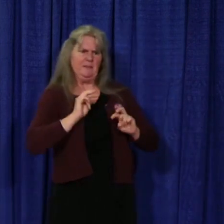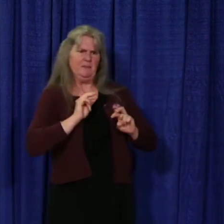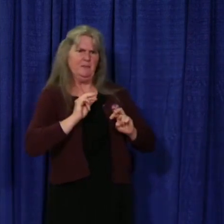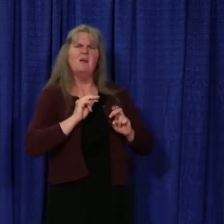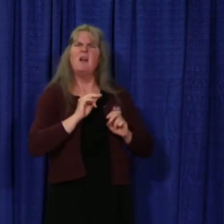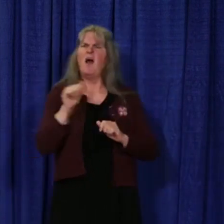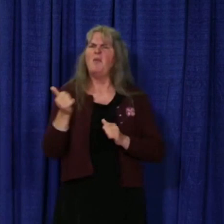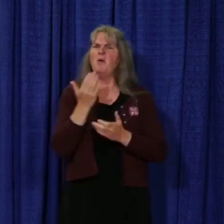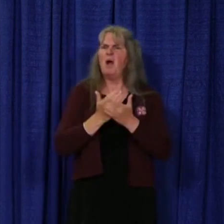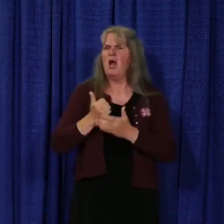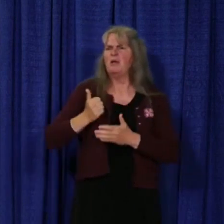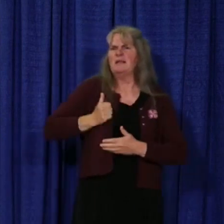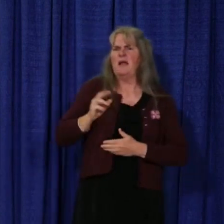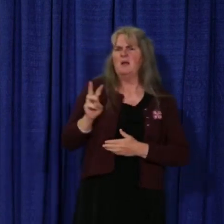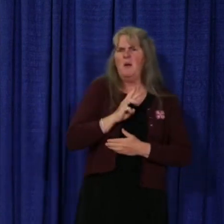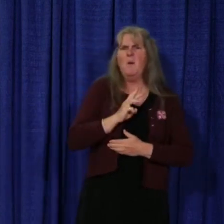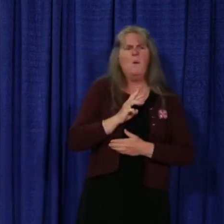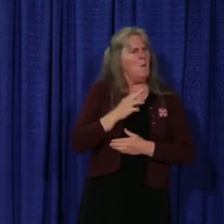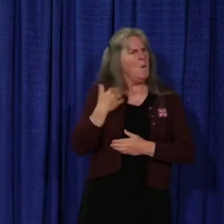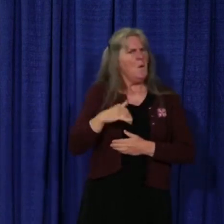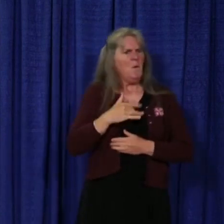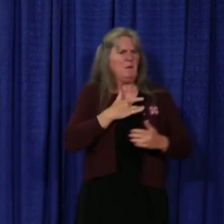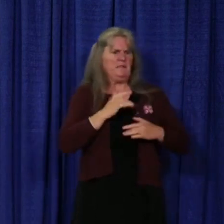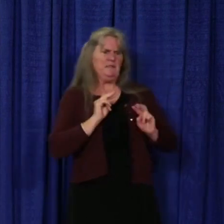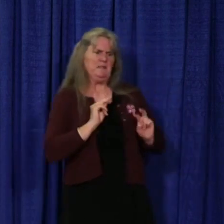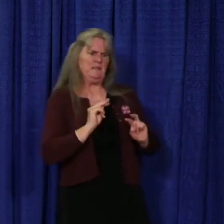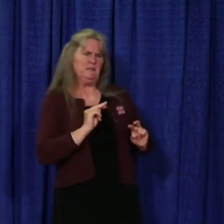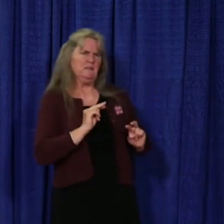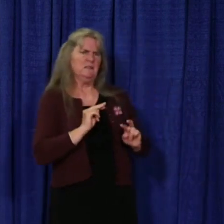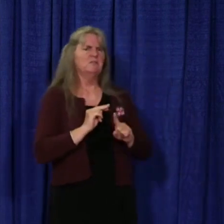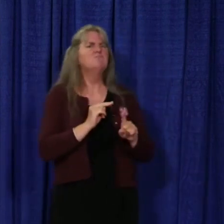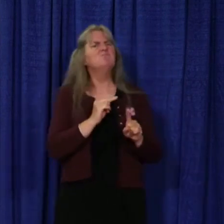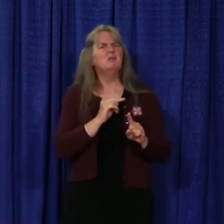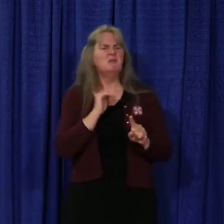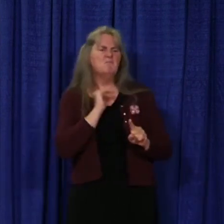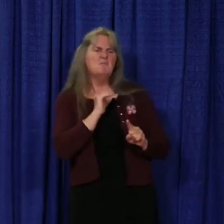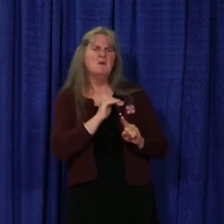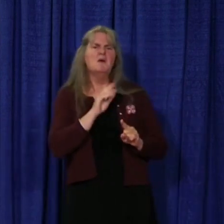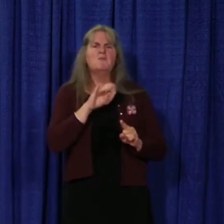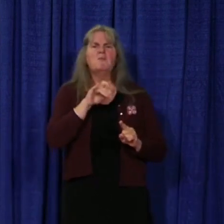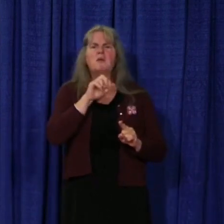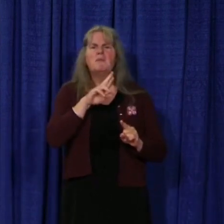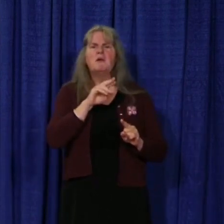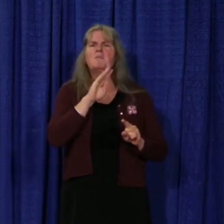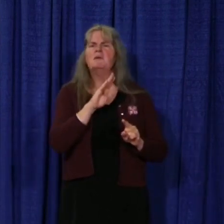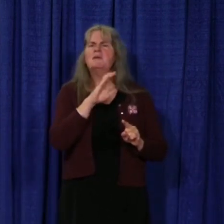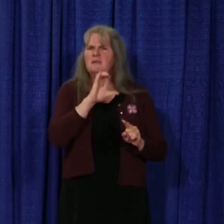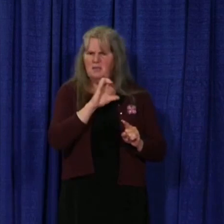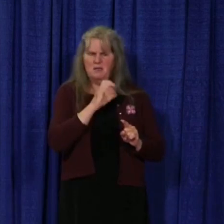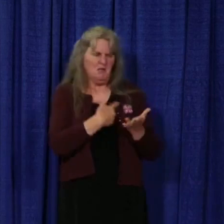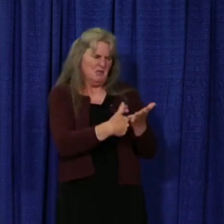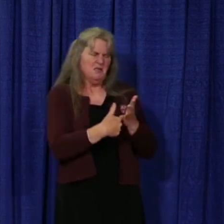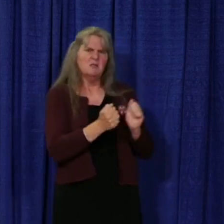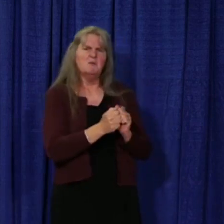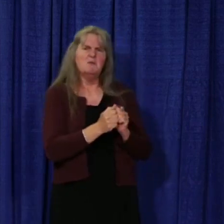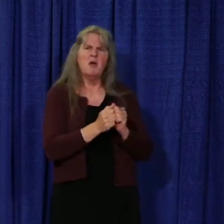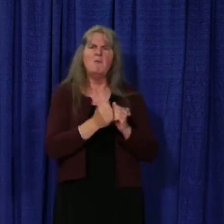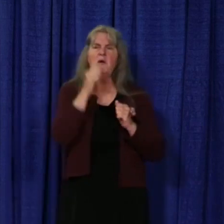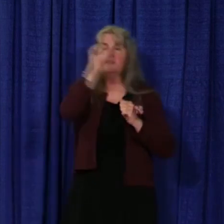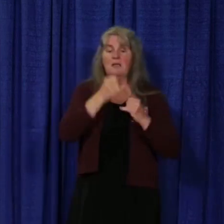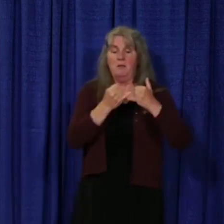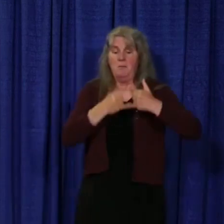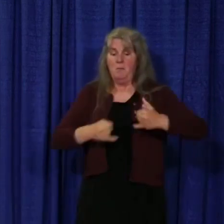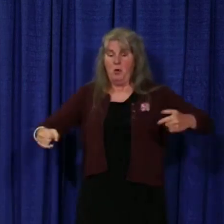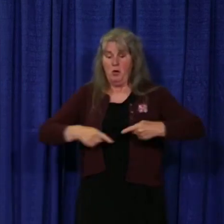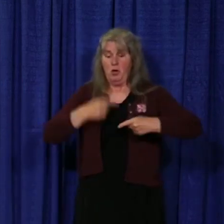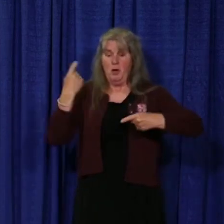in Premier Horgan from British Columbia in calling for stronger enforcement measures at Canada's southern borders. We